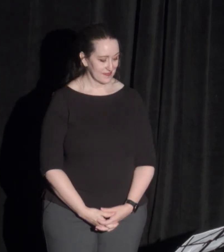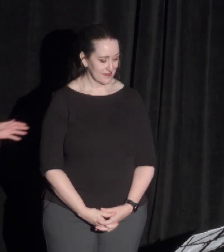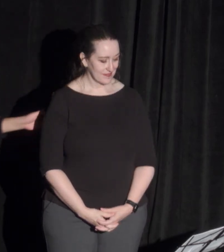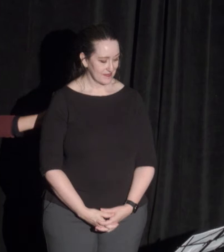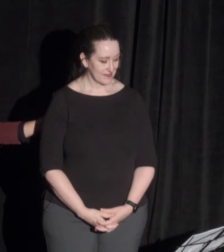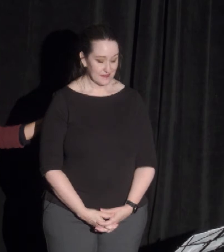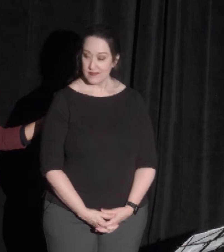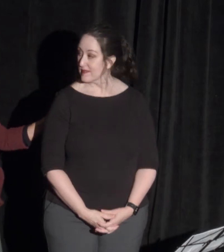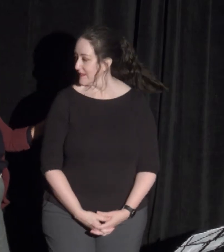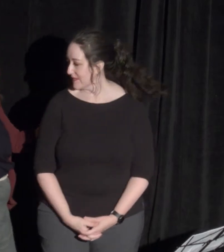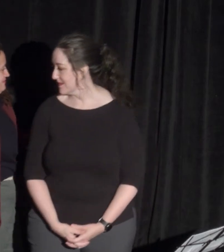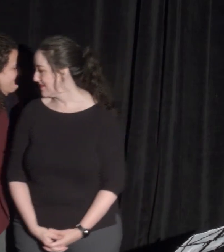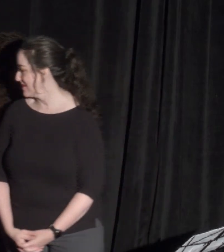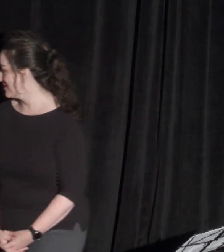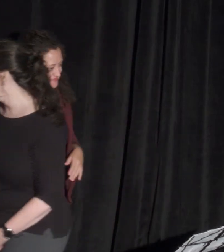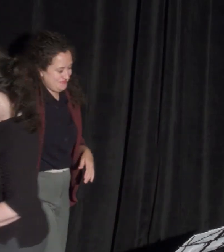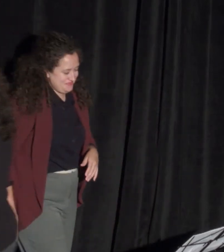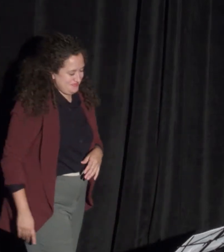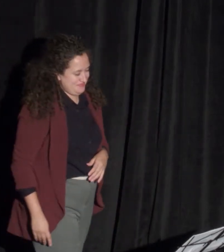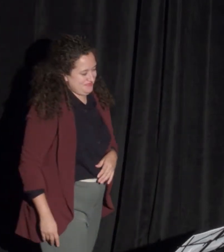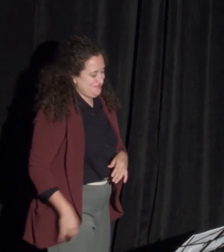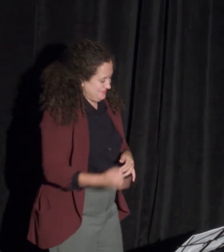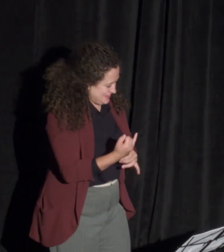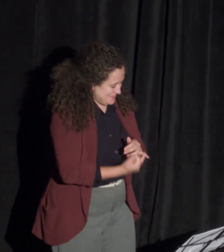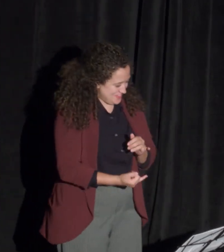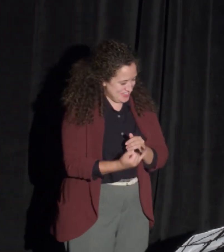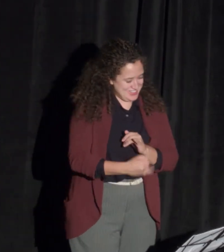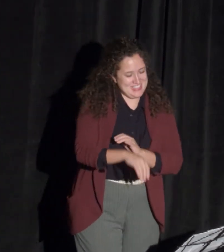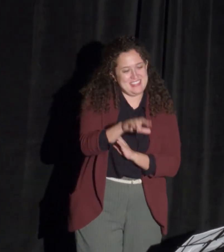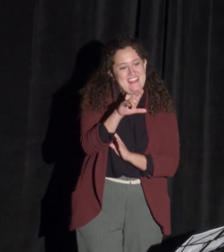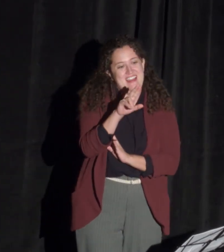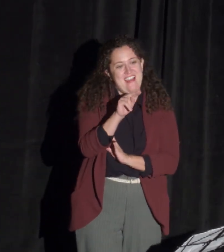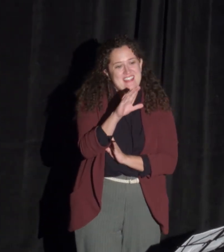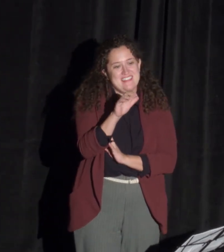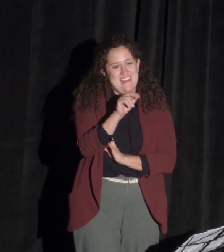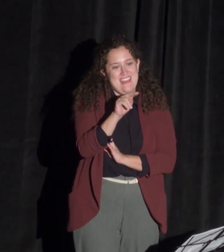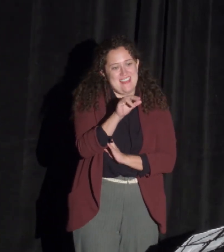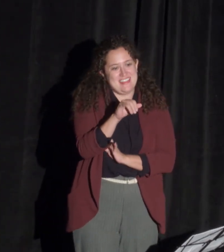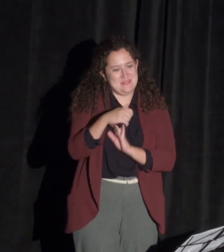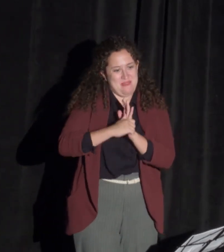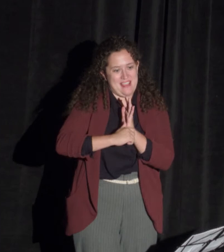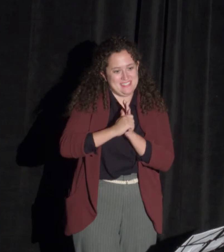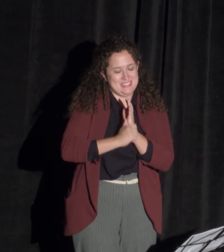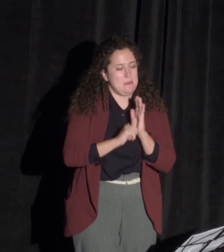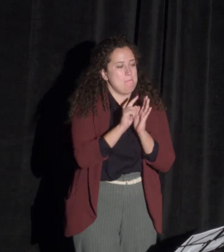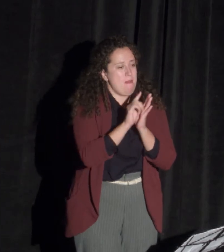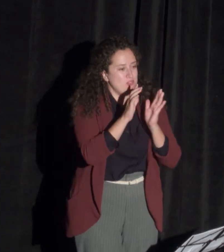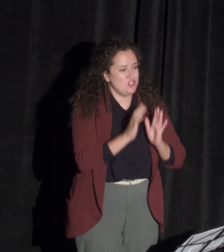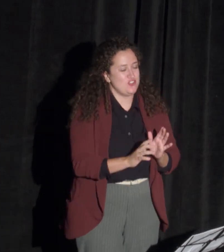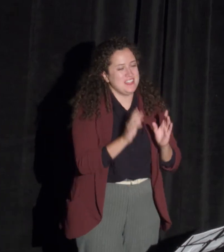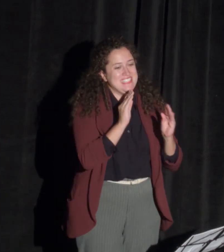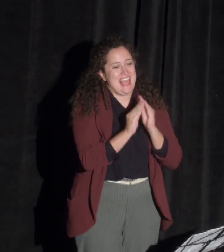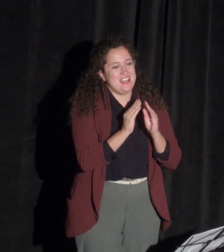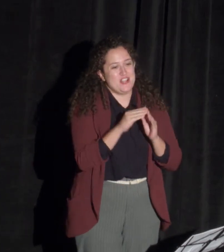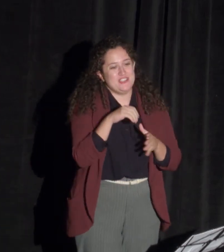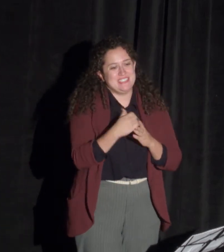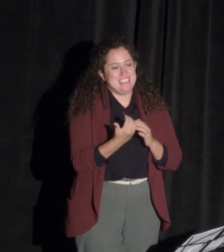And finally, Uncanny Magazine. Publishers and editors-in-chief Lynn M. Thomas and